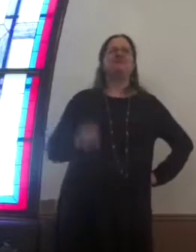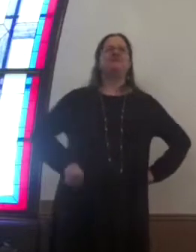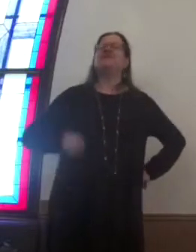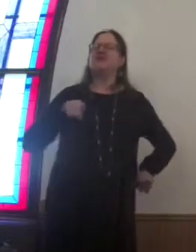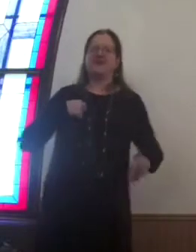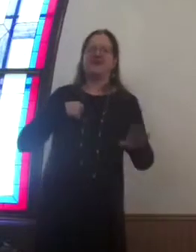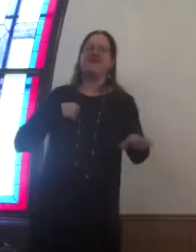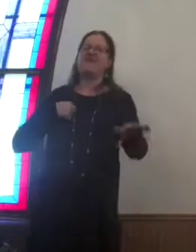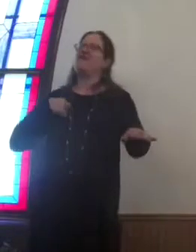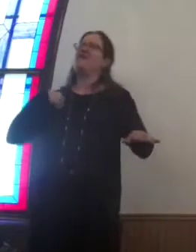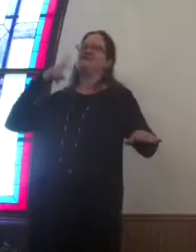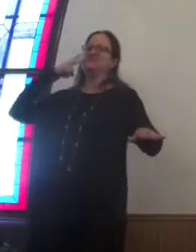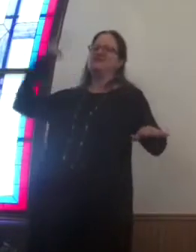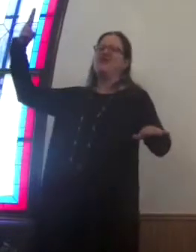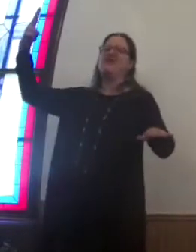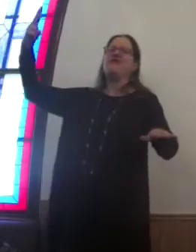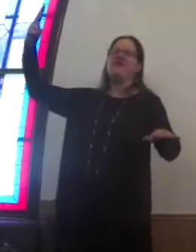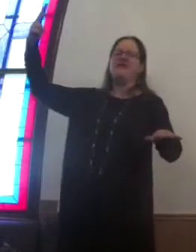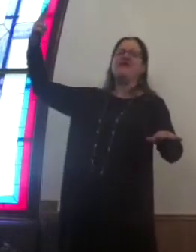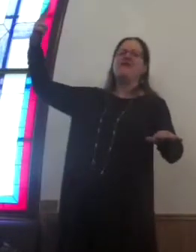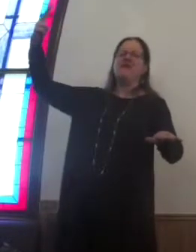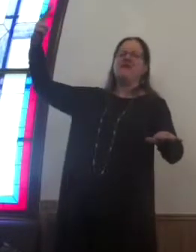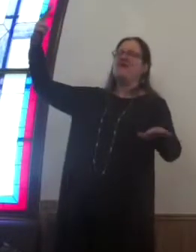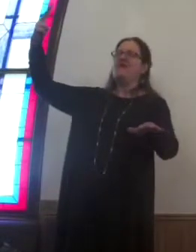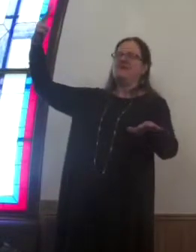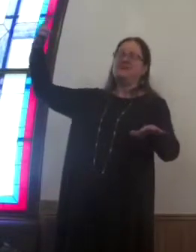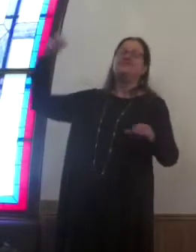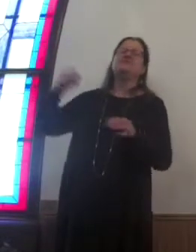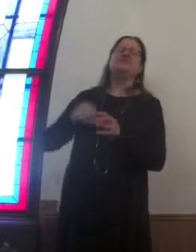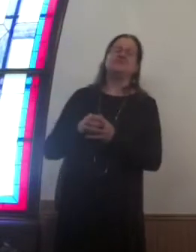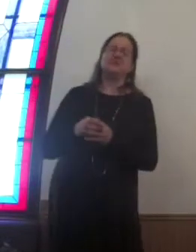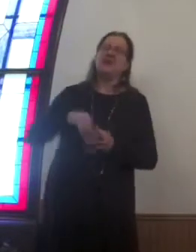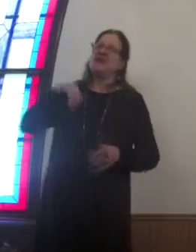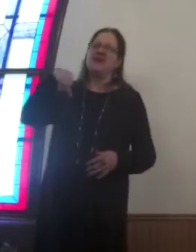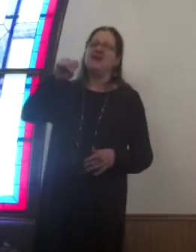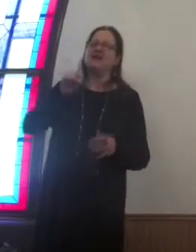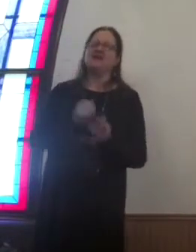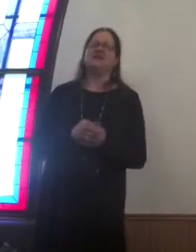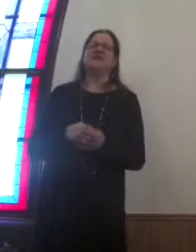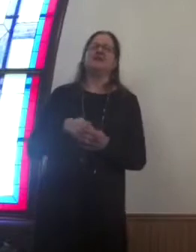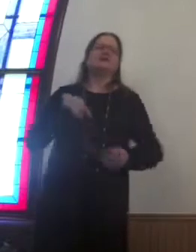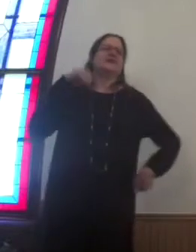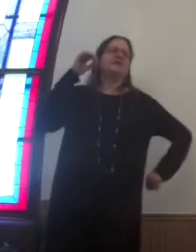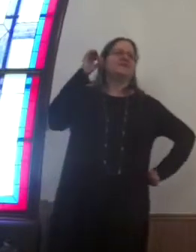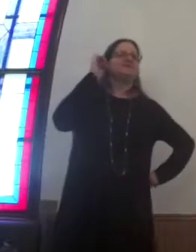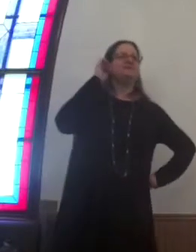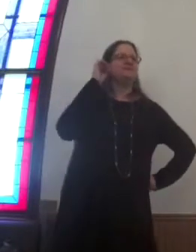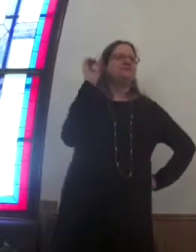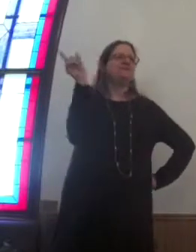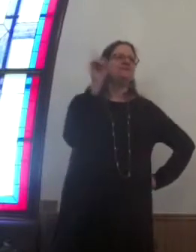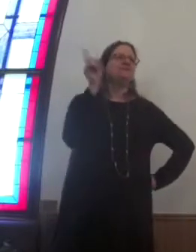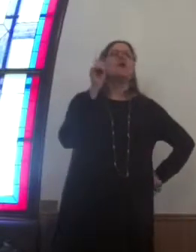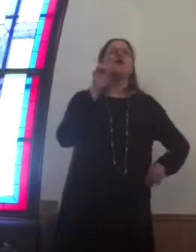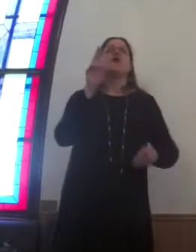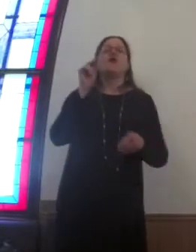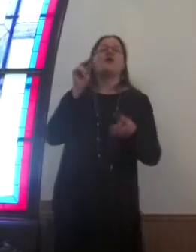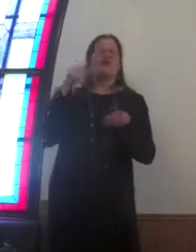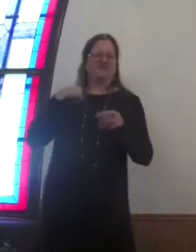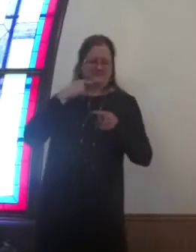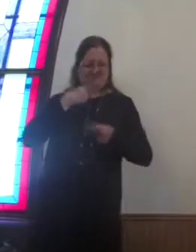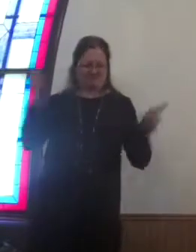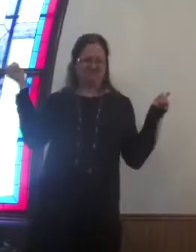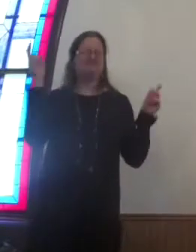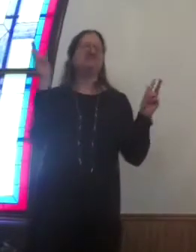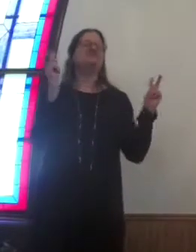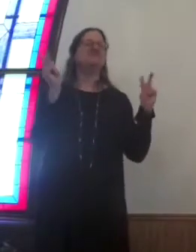seen him. Yes, him. It's kind of like you say, work it, girl. But she was working it that day. She was telling everybody